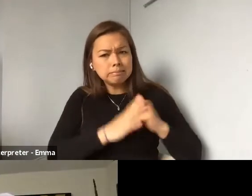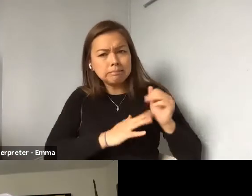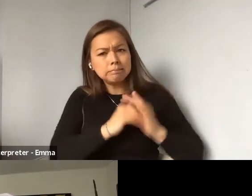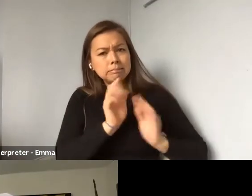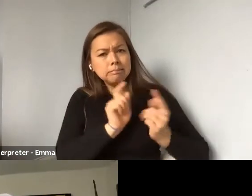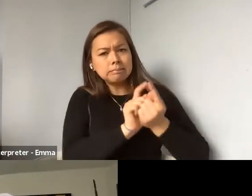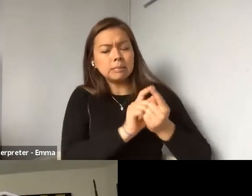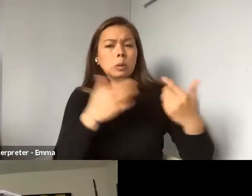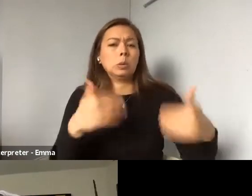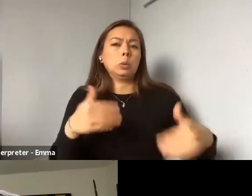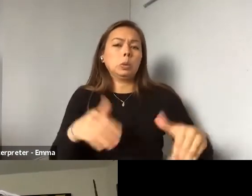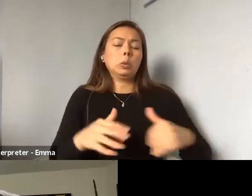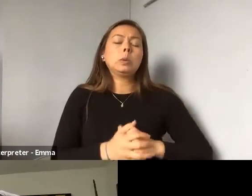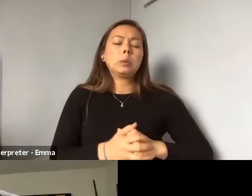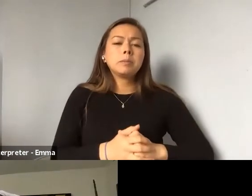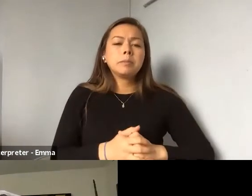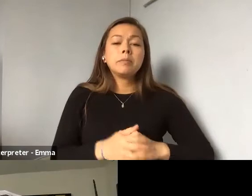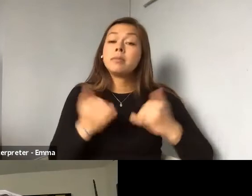progression.